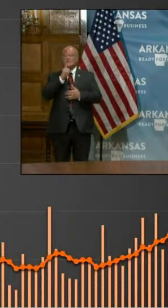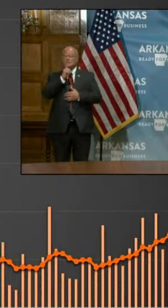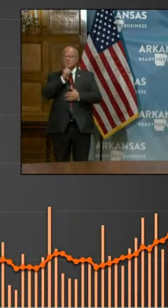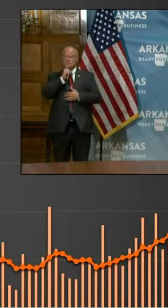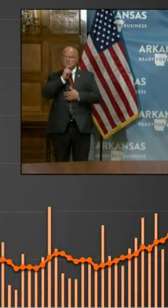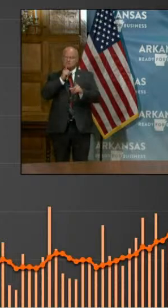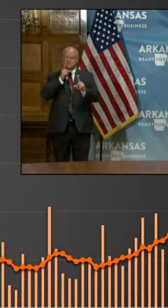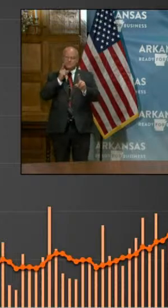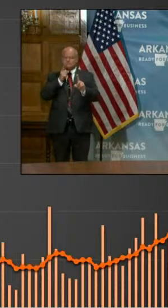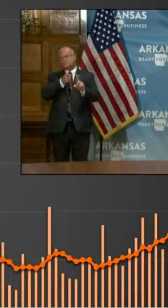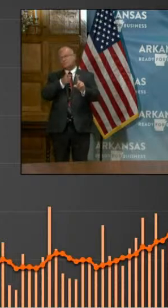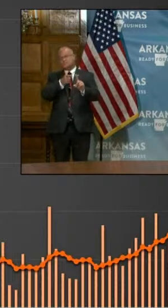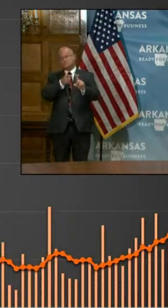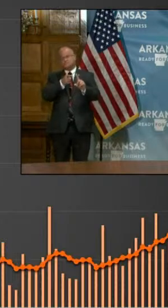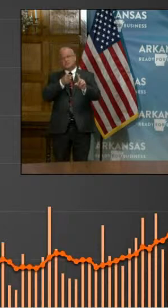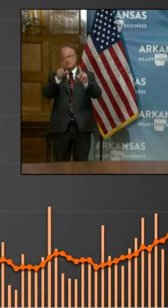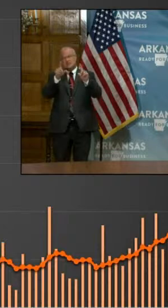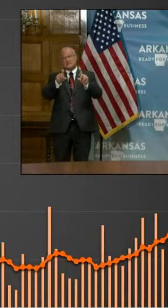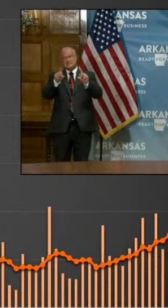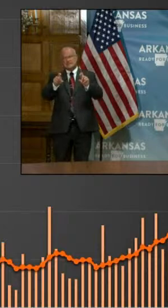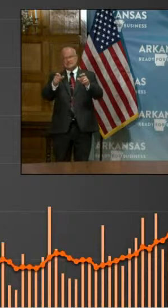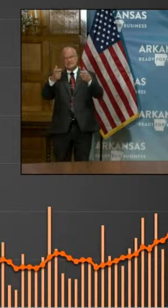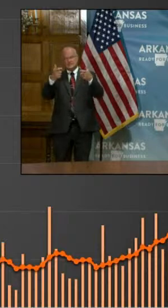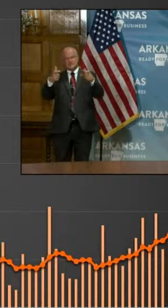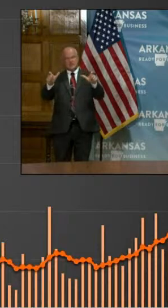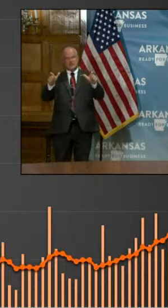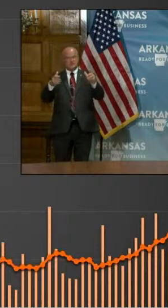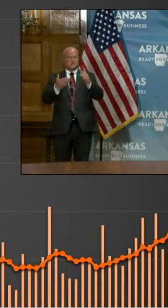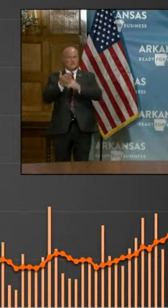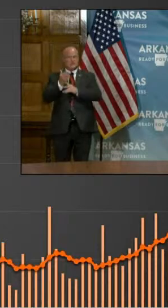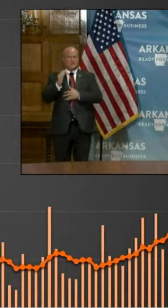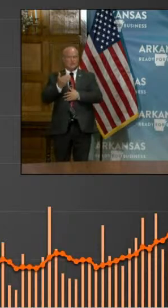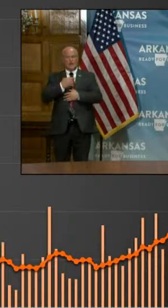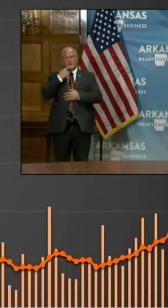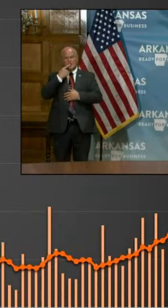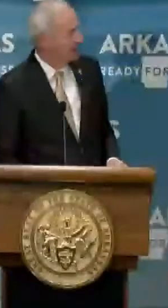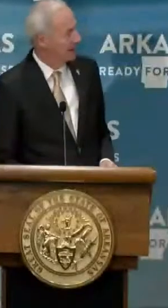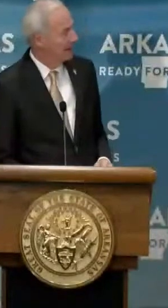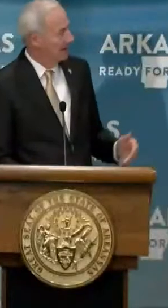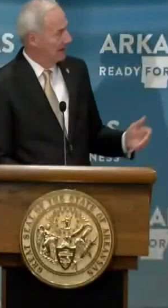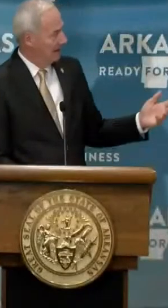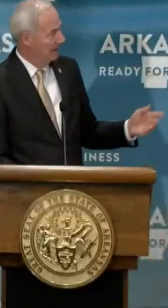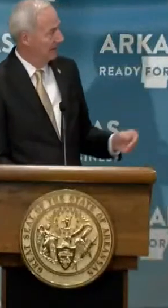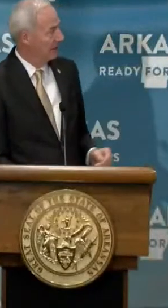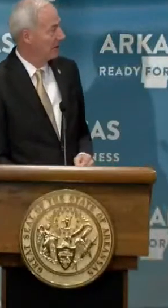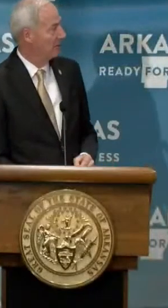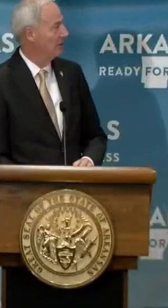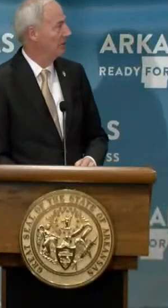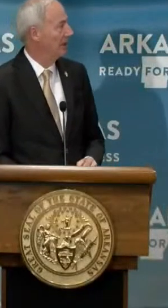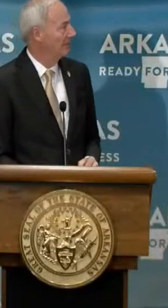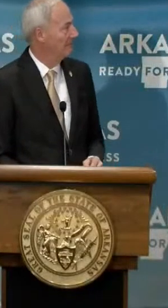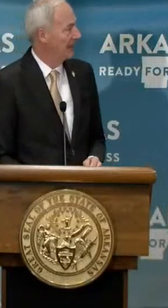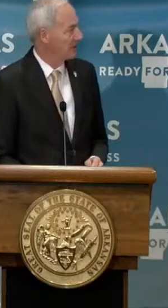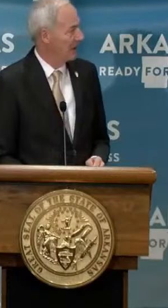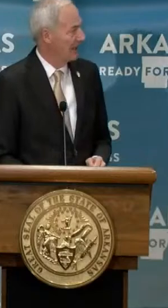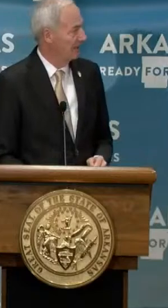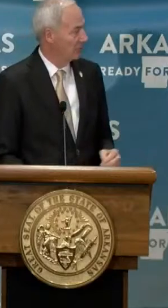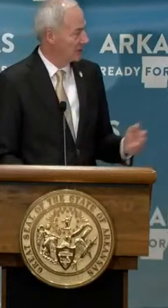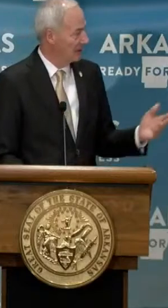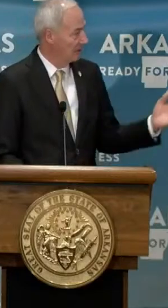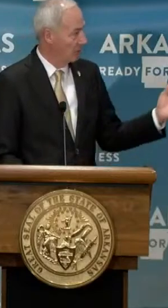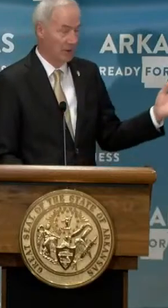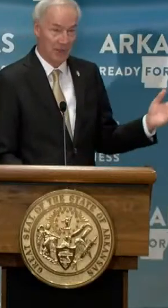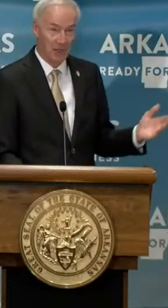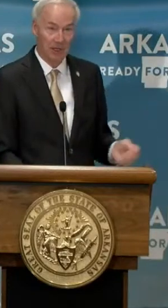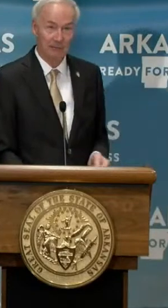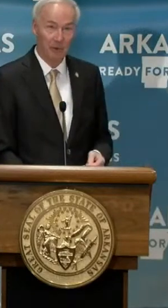really targeting our testing to a large extent through our public health department. And then if you go to our next slide,